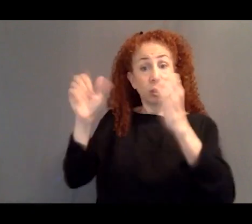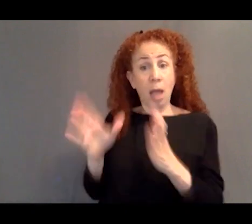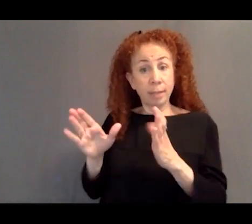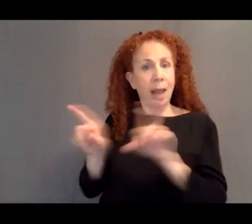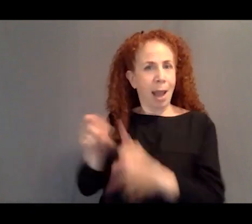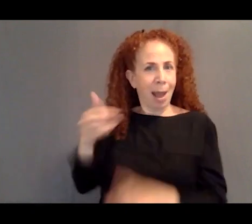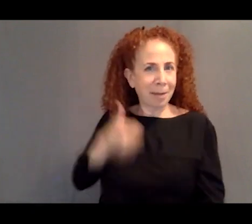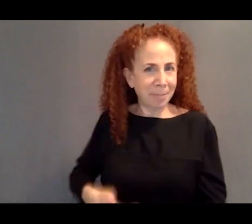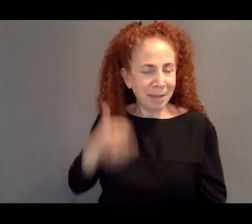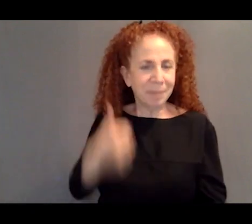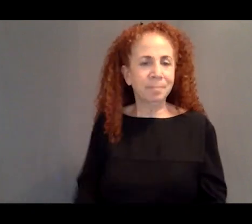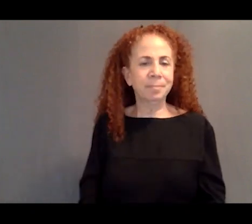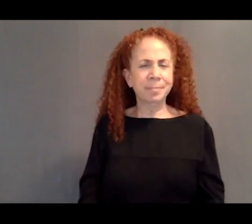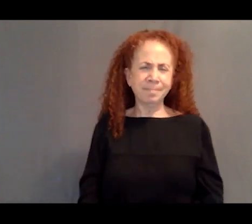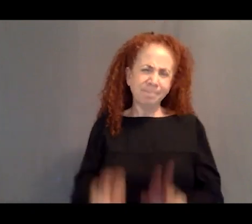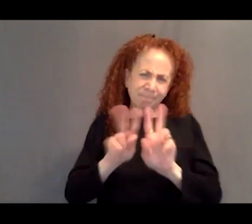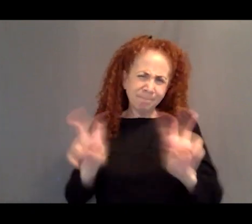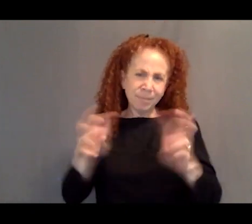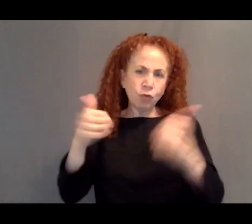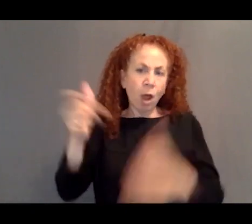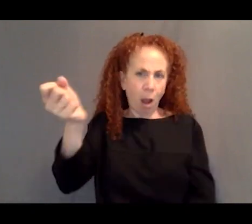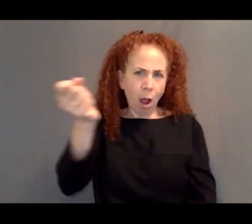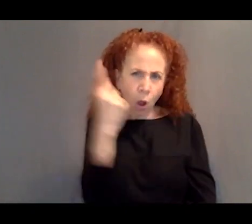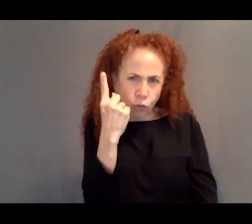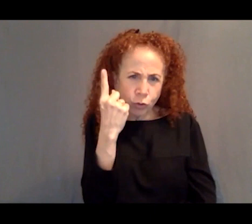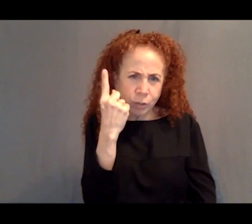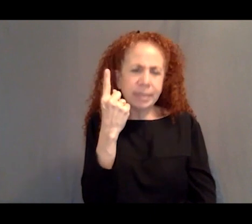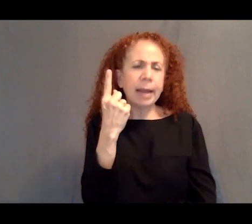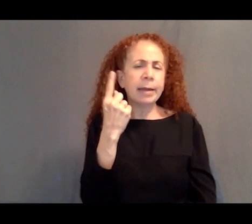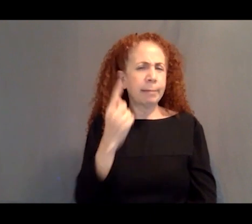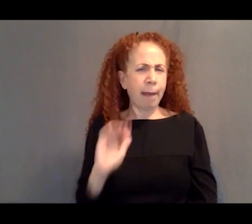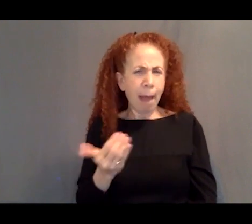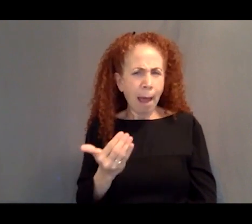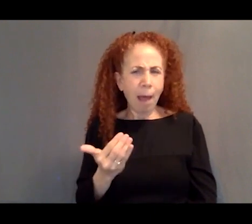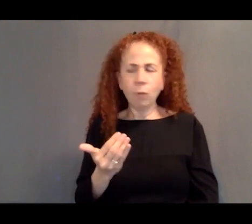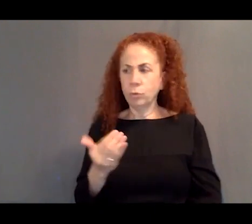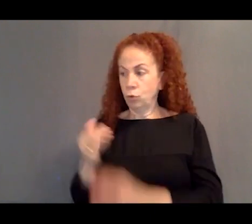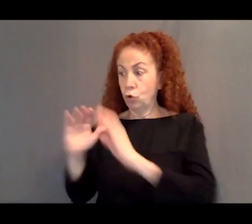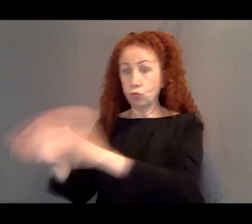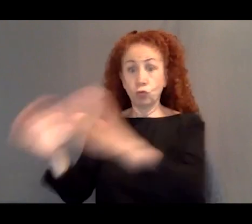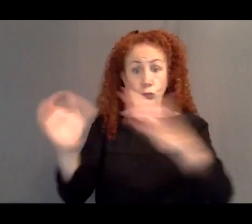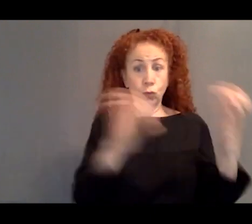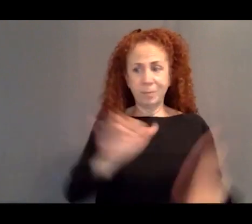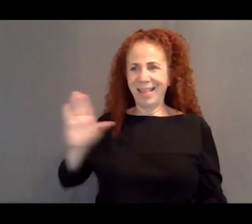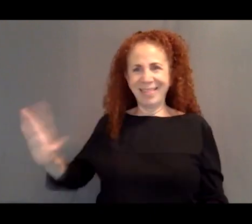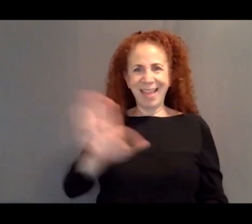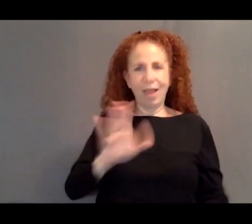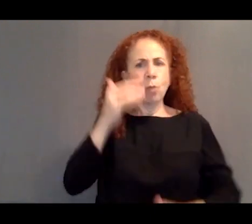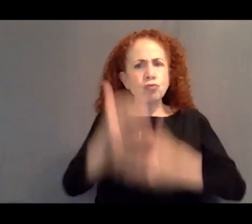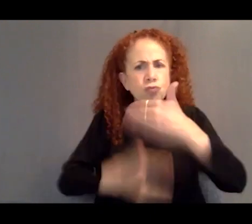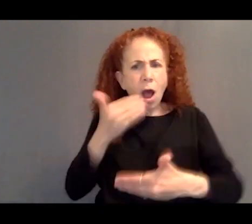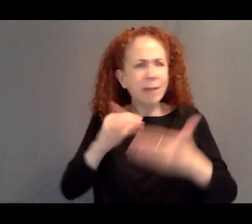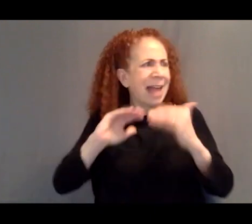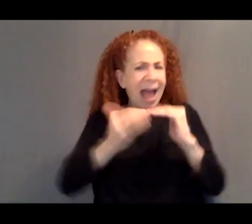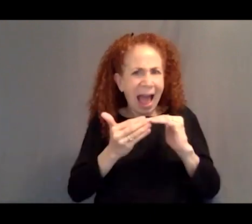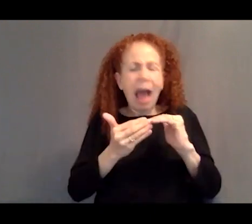have attempted to understand the processes by which different groups adapt and